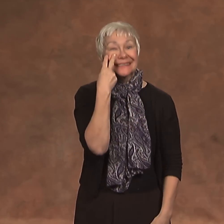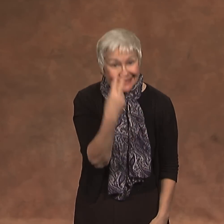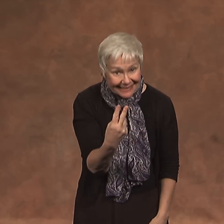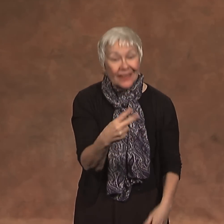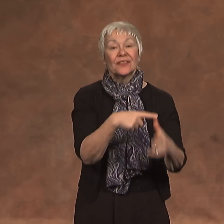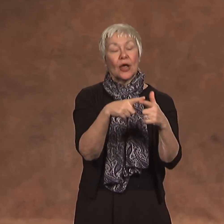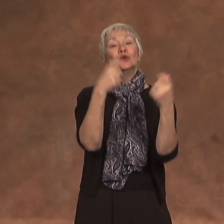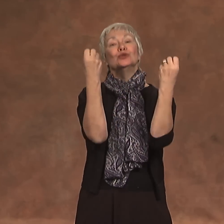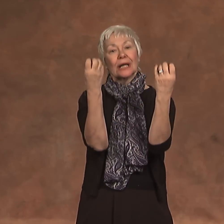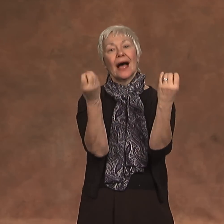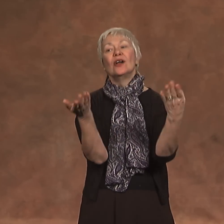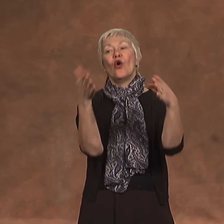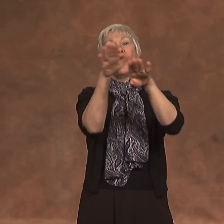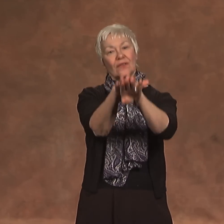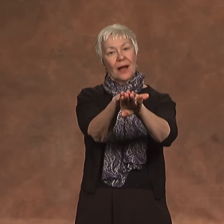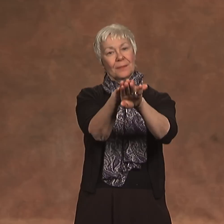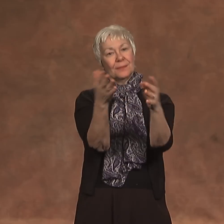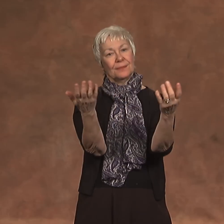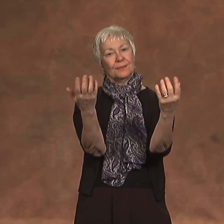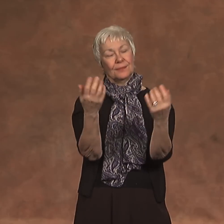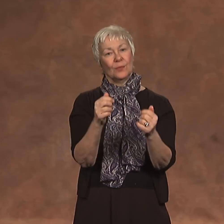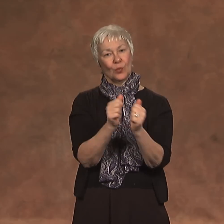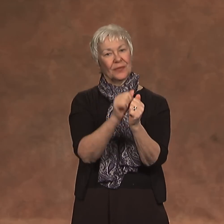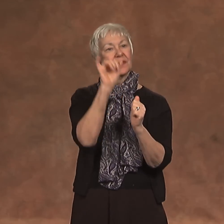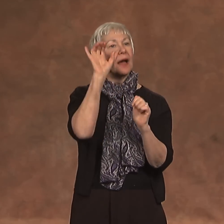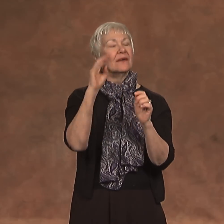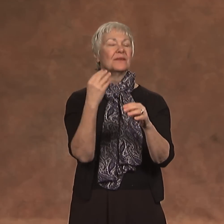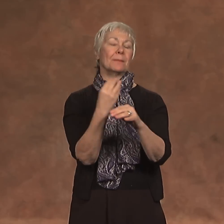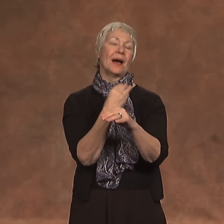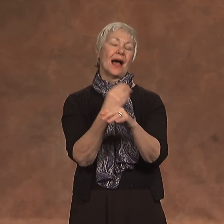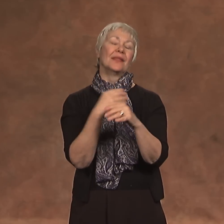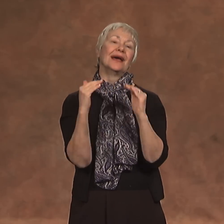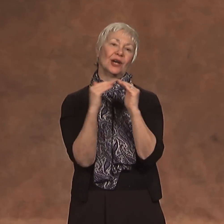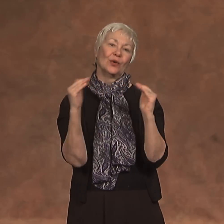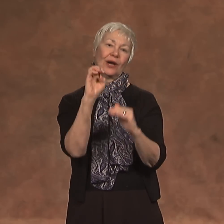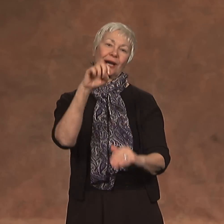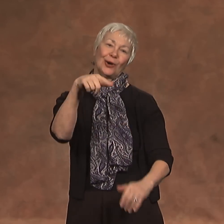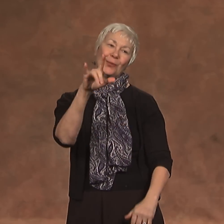that the students have visual access to both you and the equation that's written on the board.